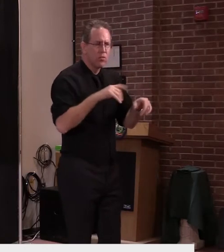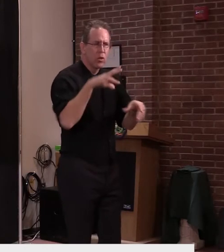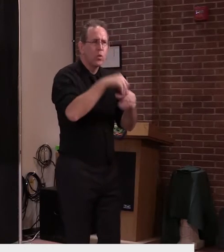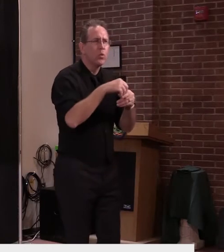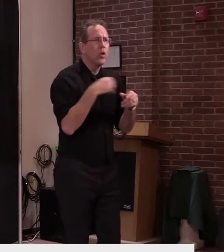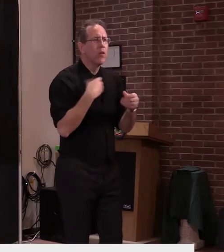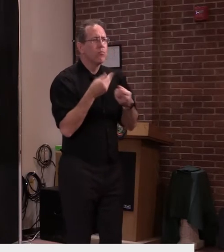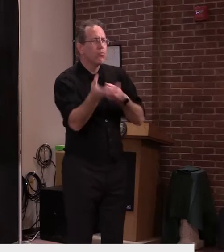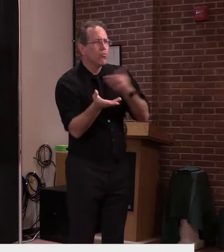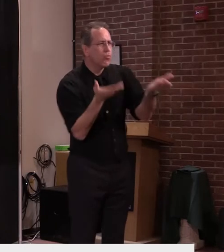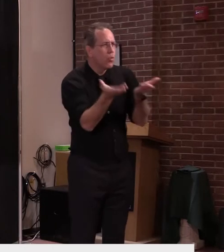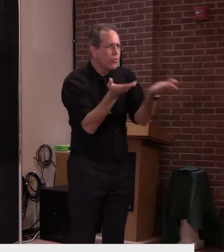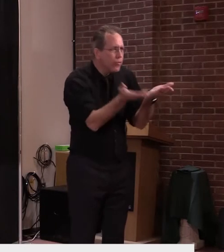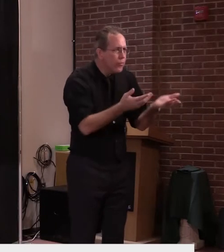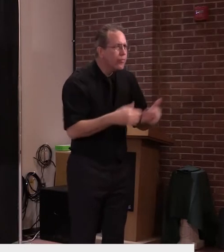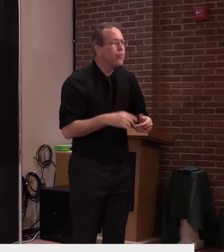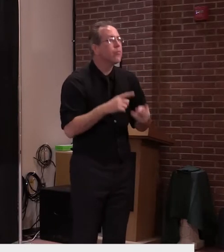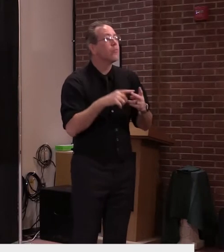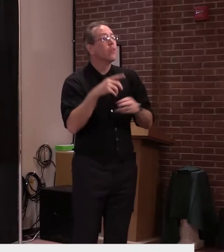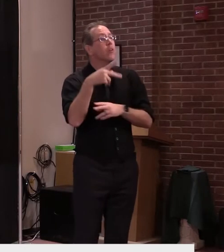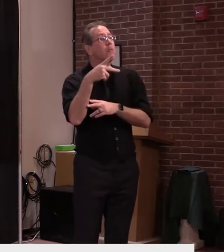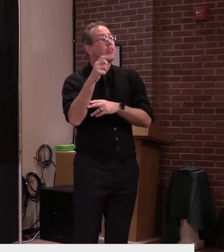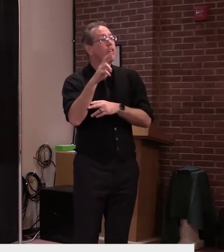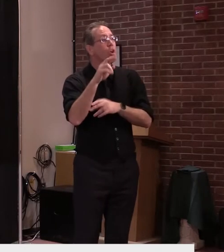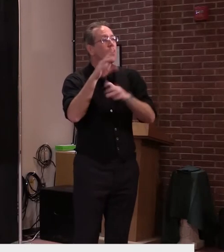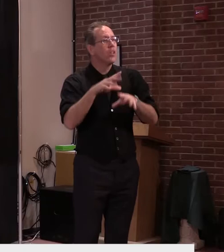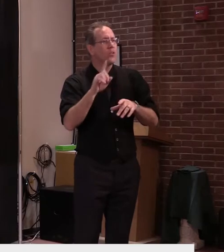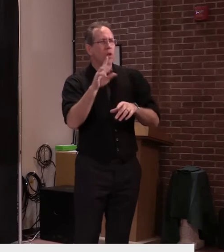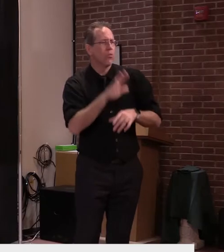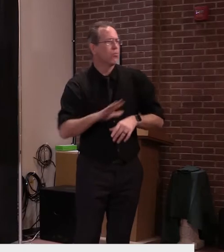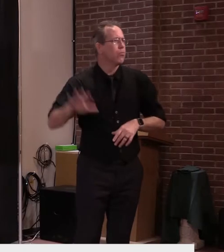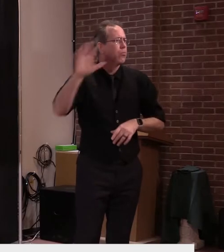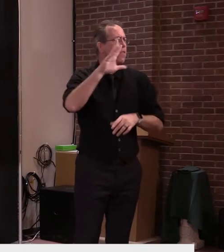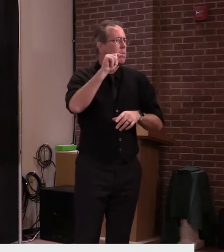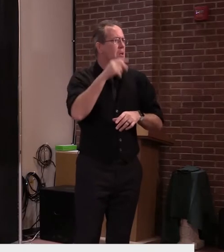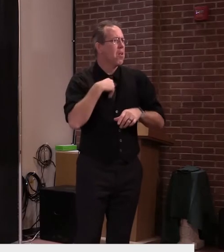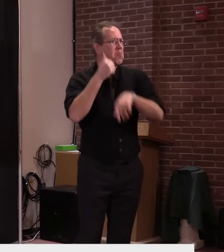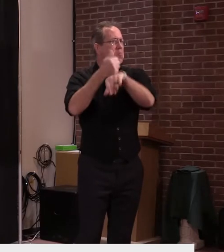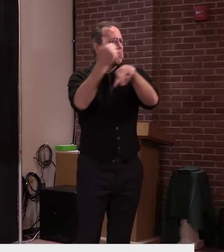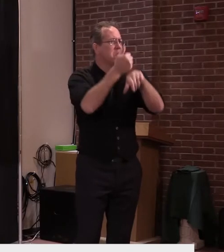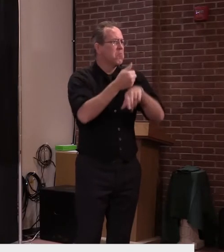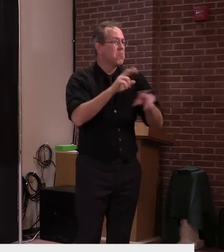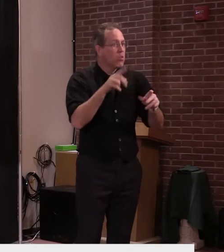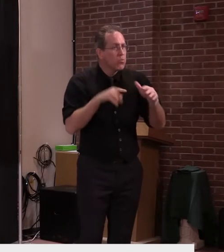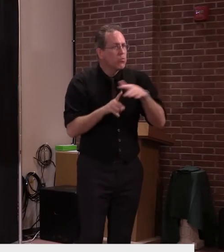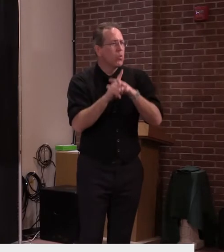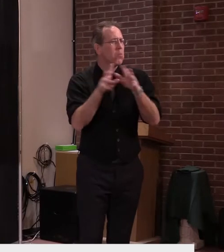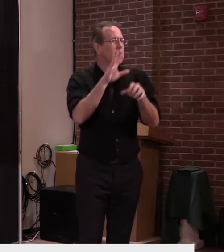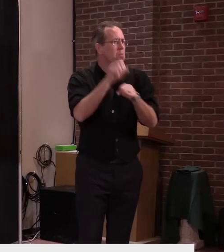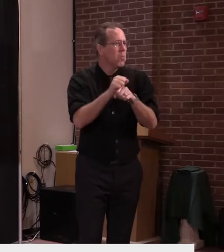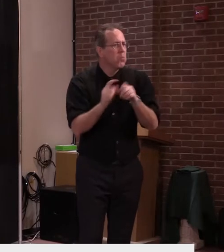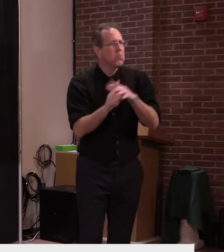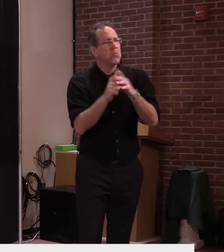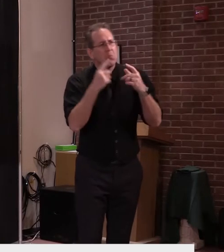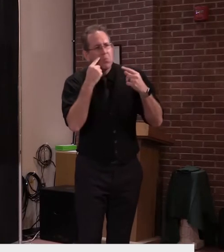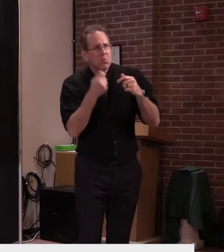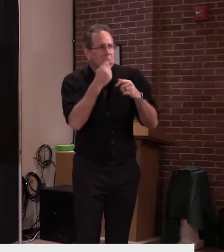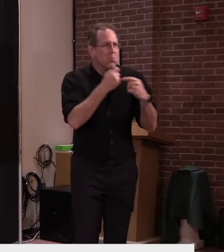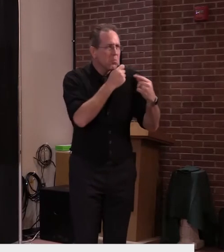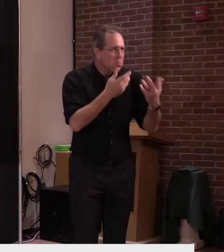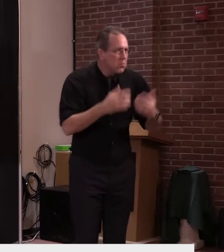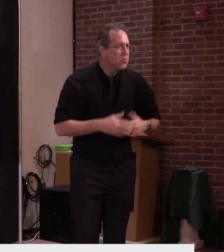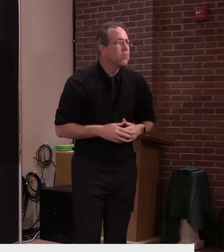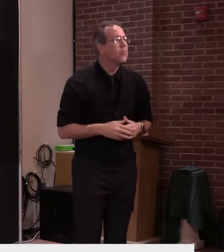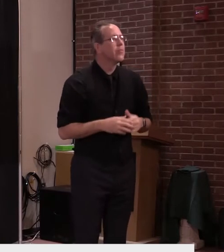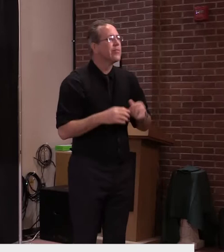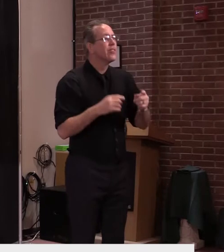30 sites across the state. In the next week, there are a total of 25,000 testing appointments. Of